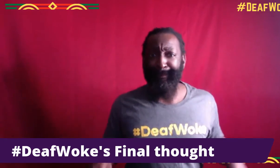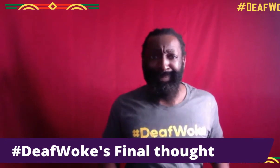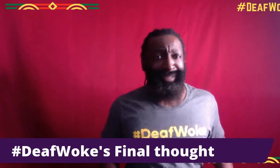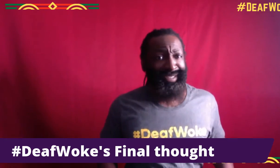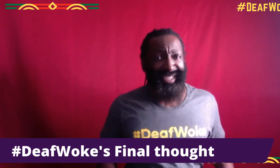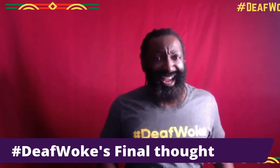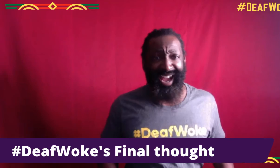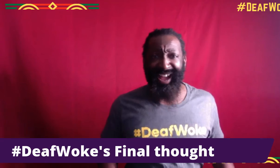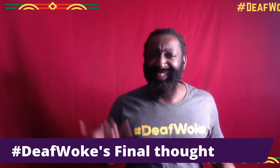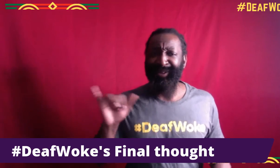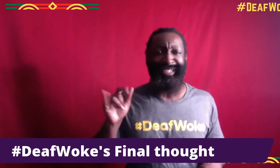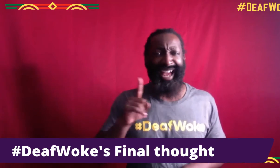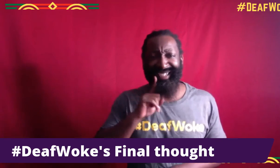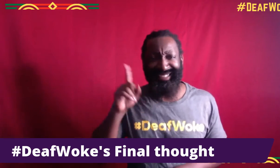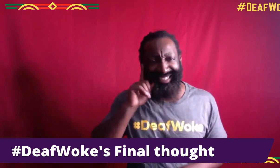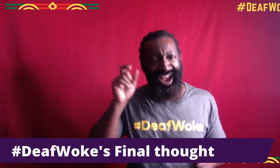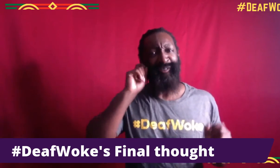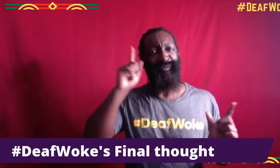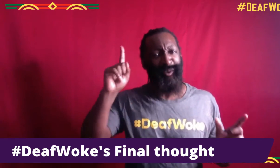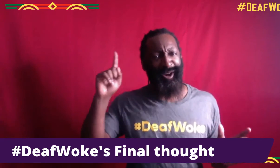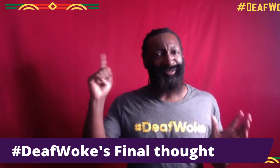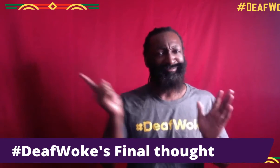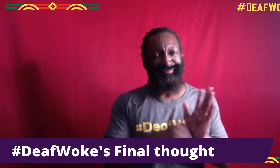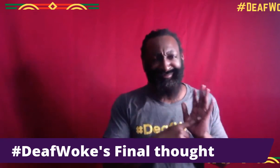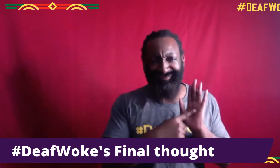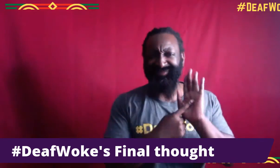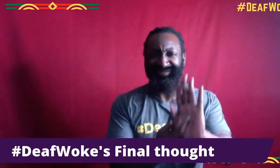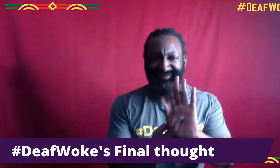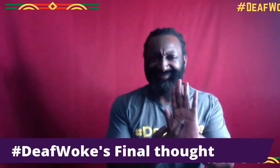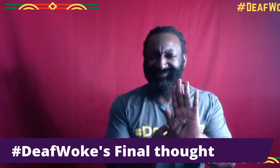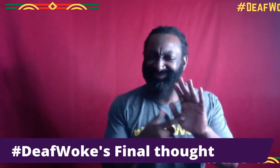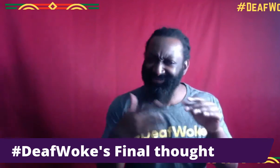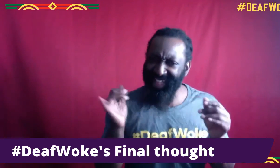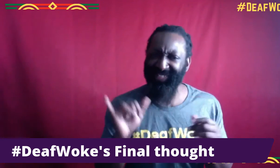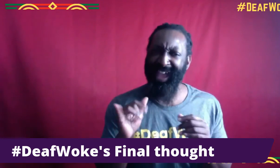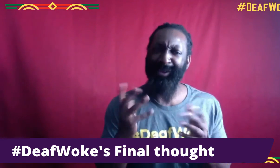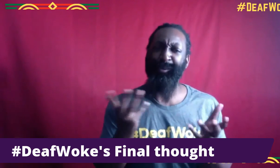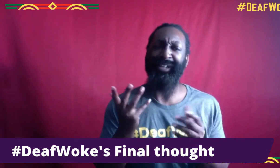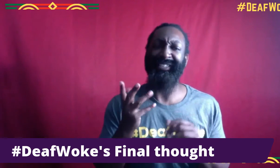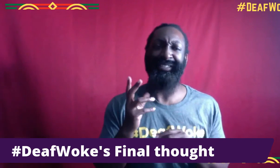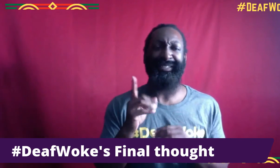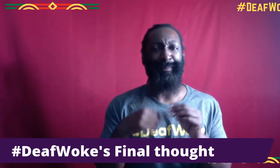No, really, she woke up. It's just like Deaf woke.